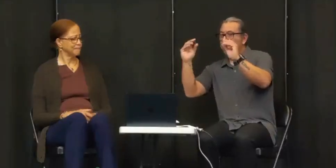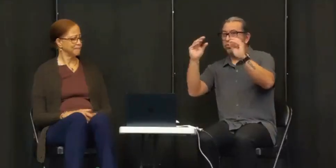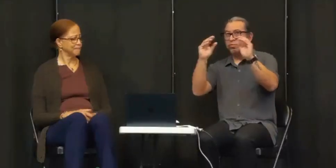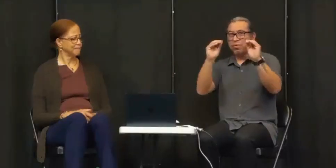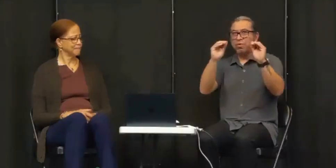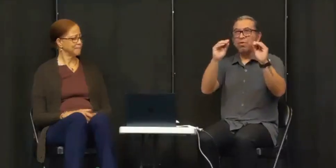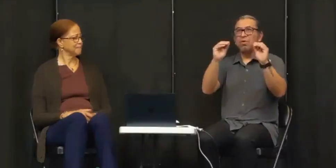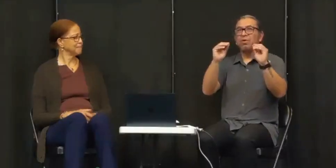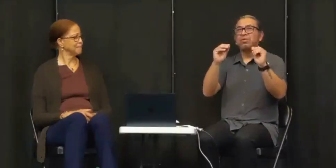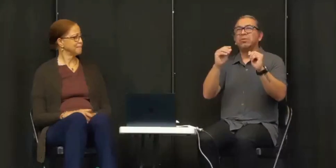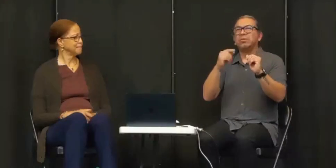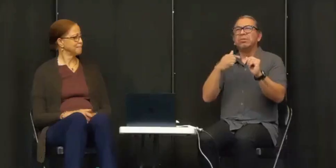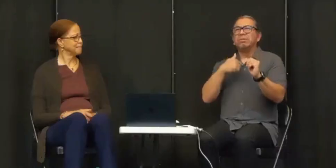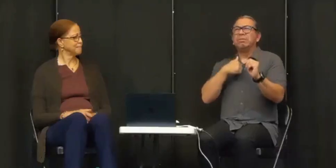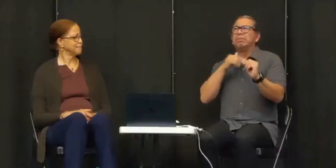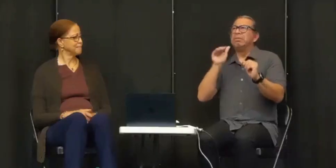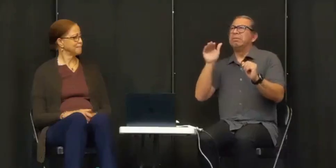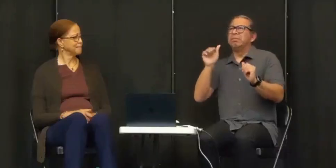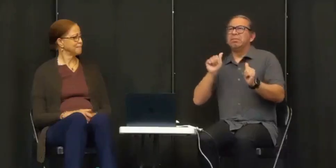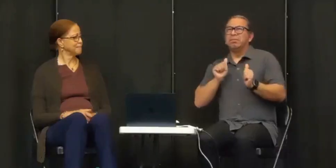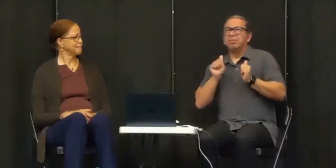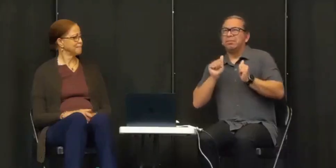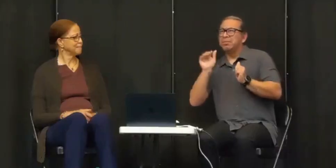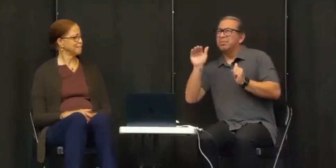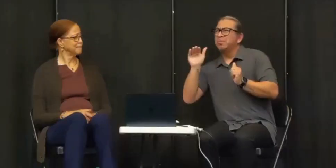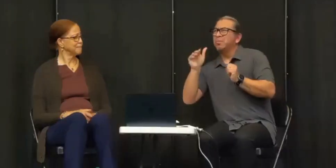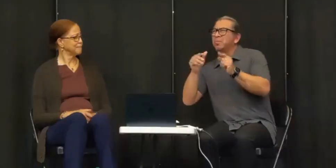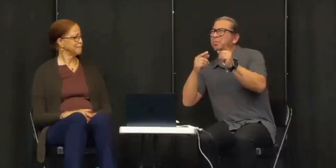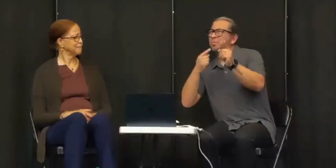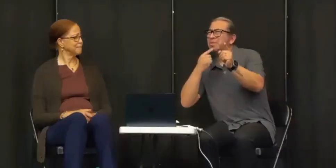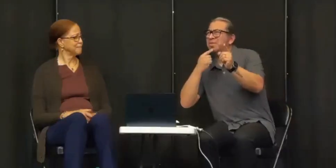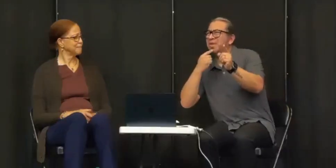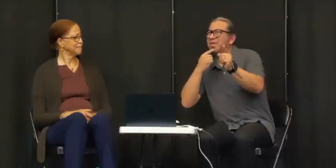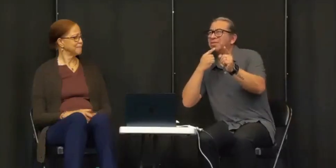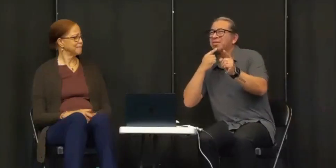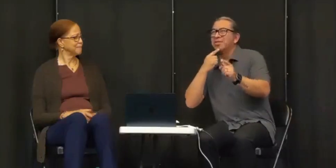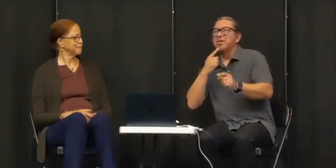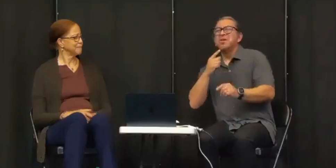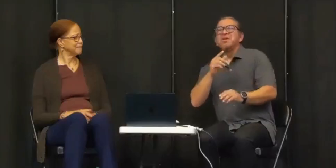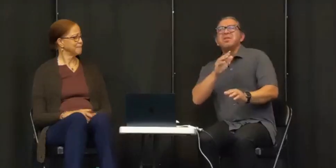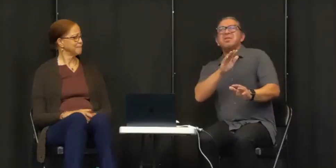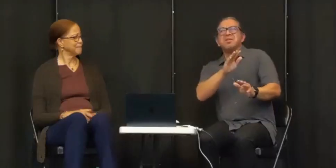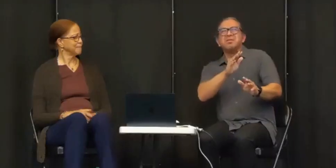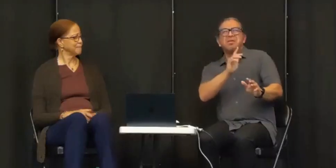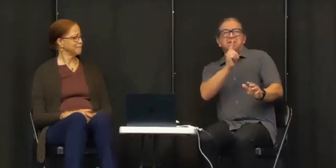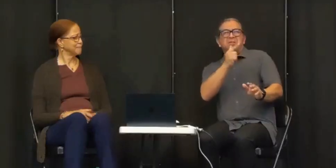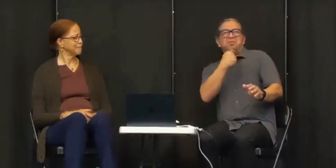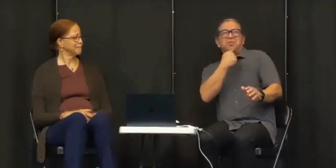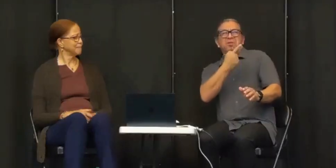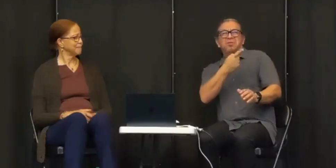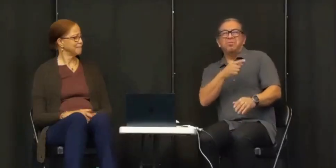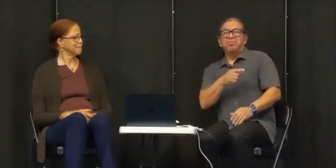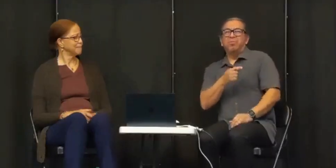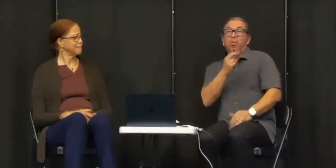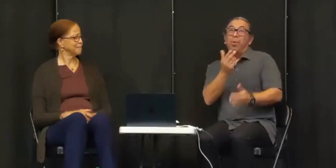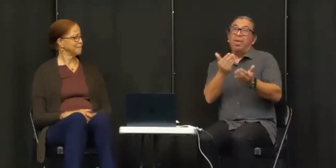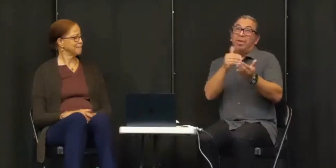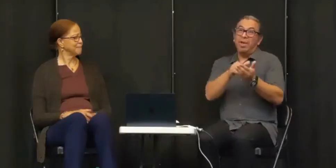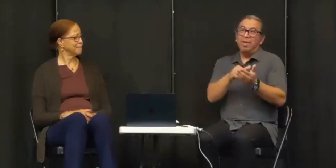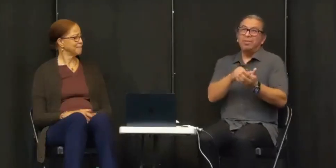Often, others in the room will be chatting, and myself will just be assertive and say, oh, what was going on? What are you guys talking